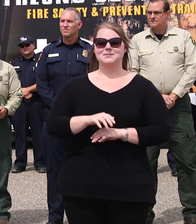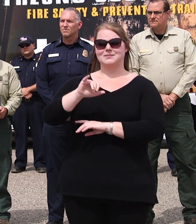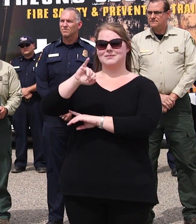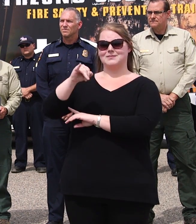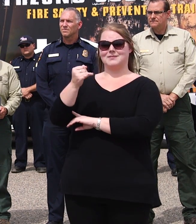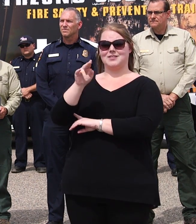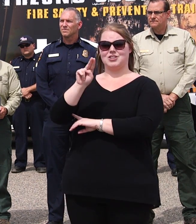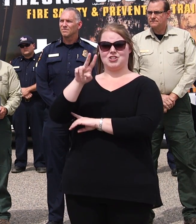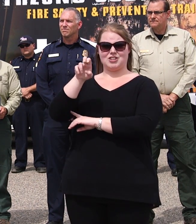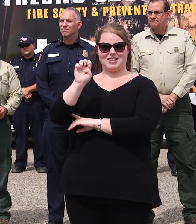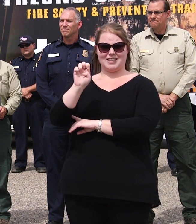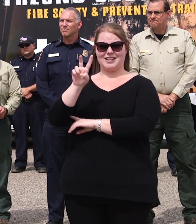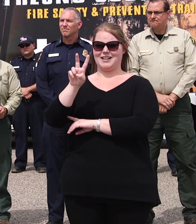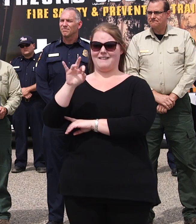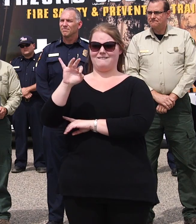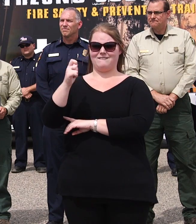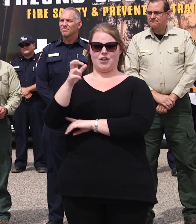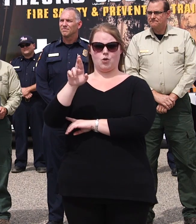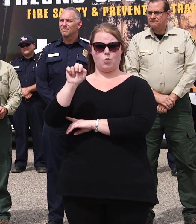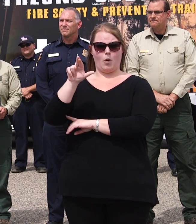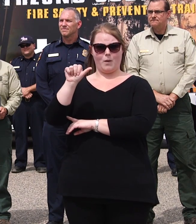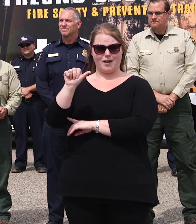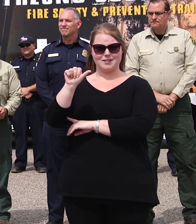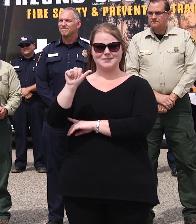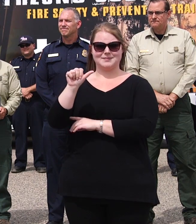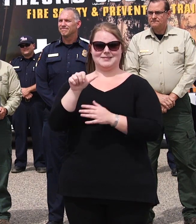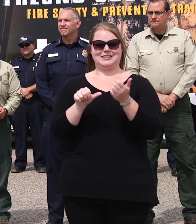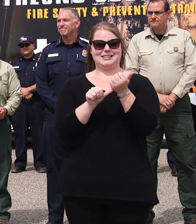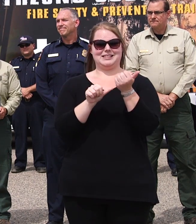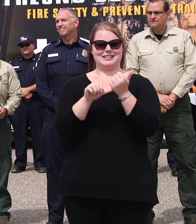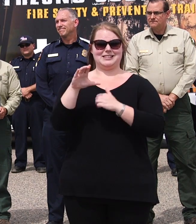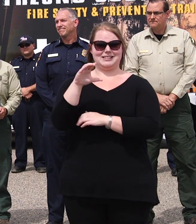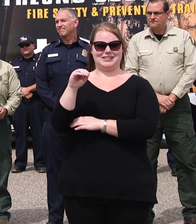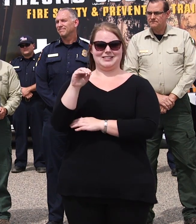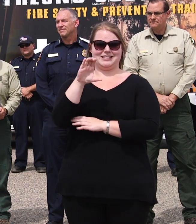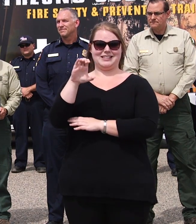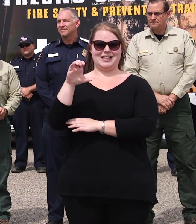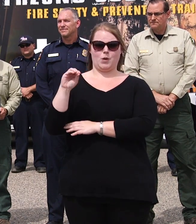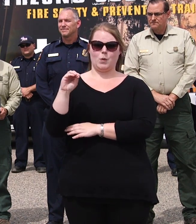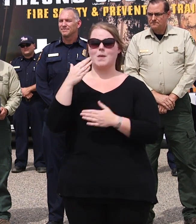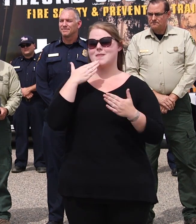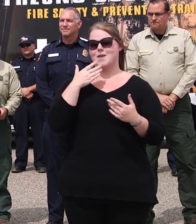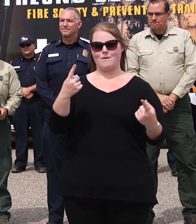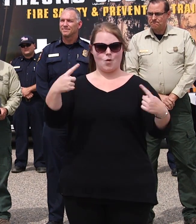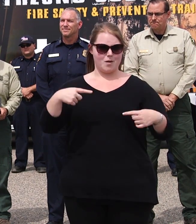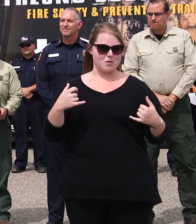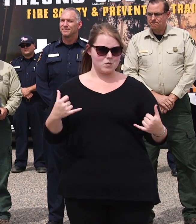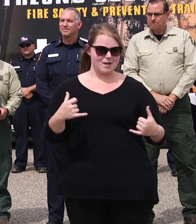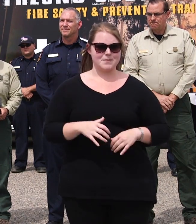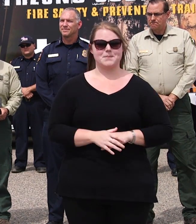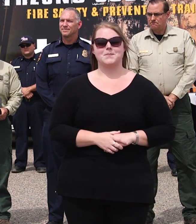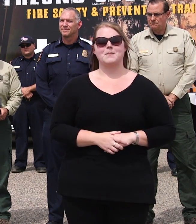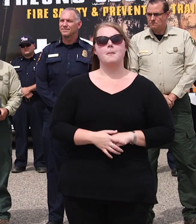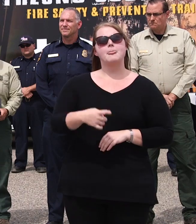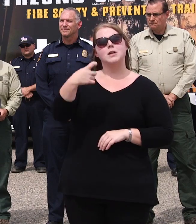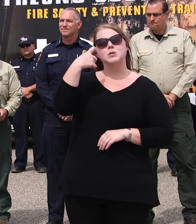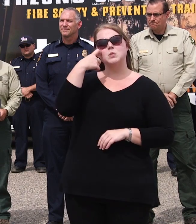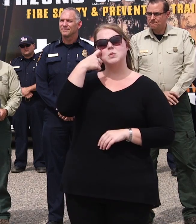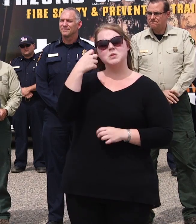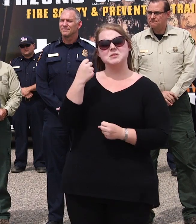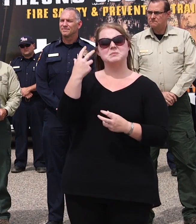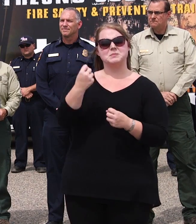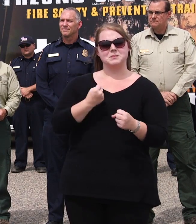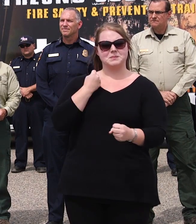Janine Figueroa, Assistant County CAO. I'd like to welcome you today. Over the last several years, the